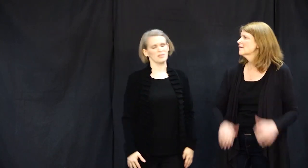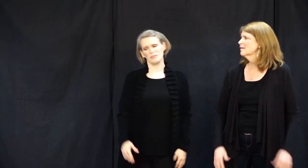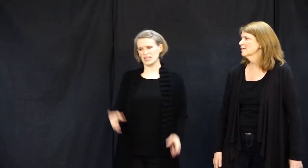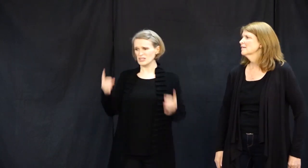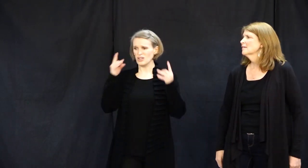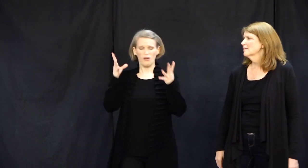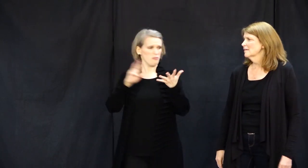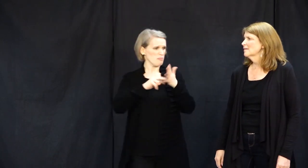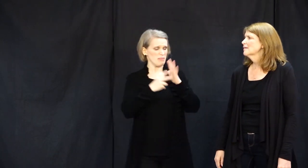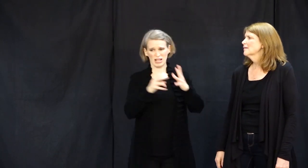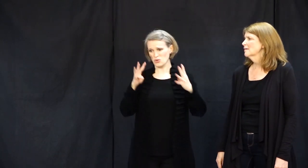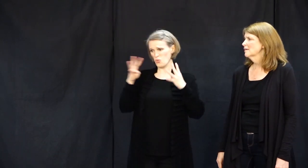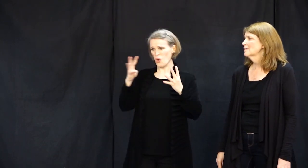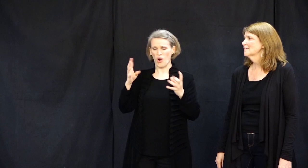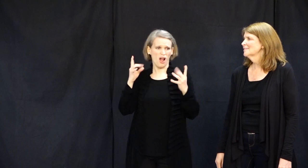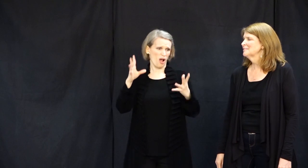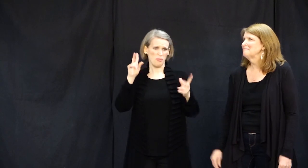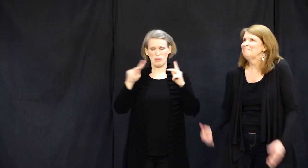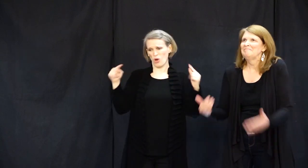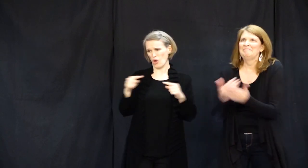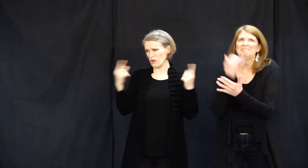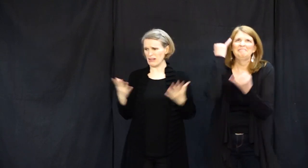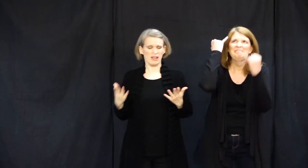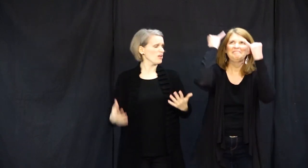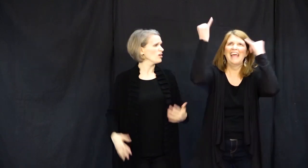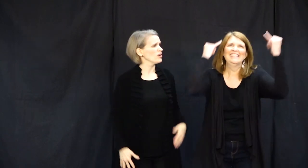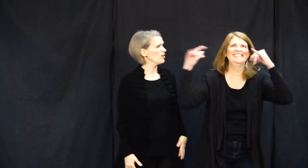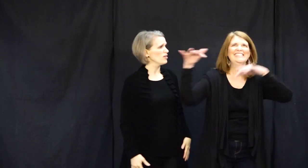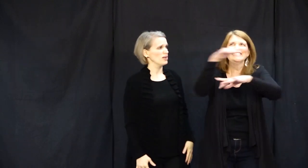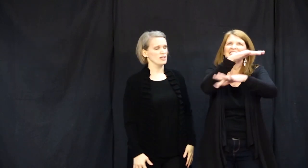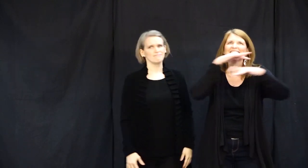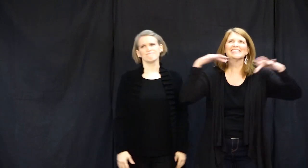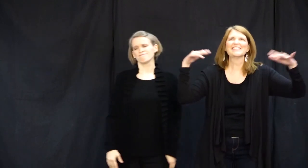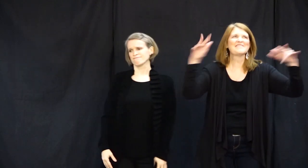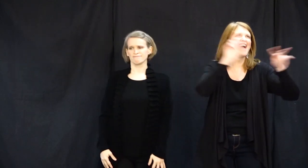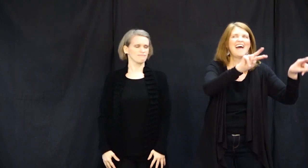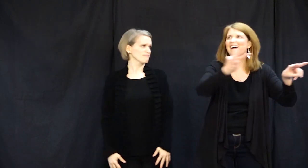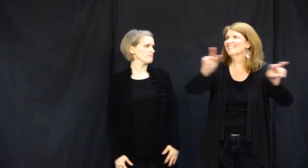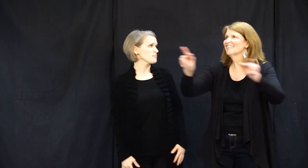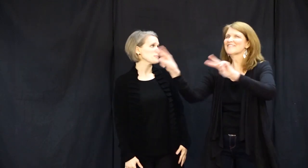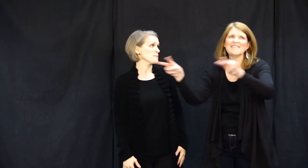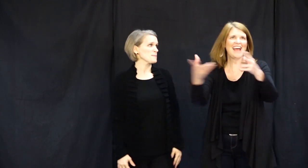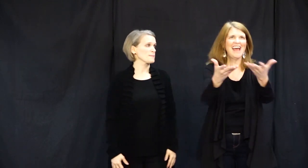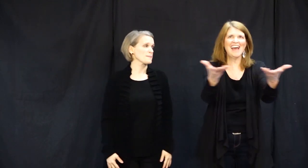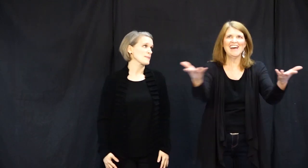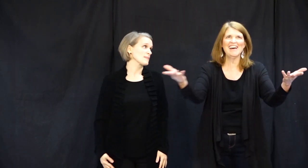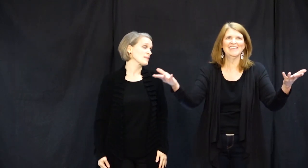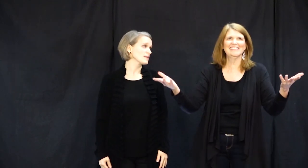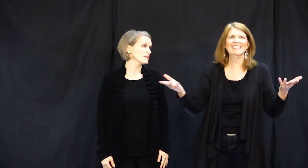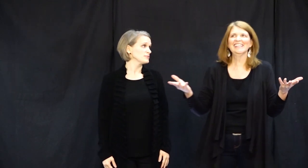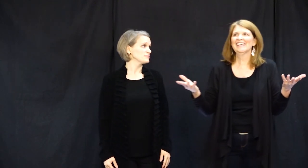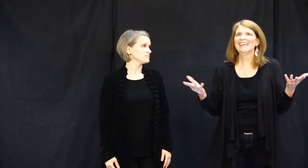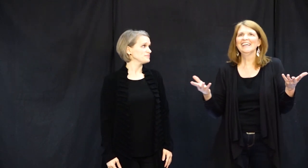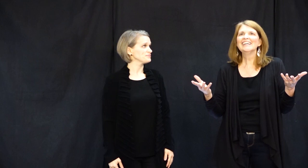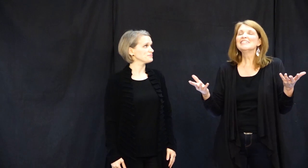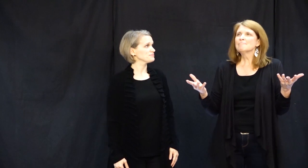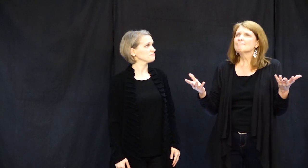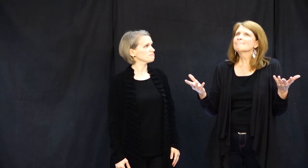be violence on our shore. No ideas in the air. Look around, Angelica, remind me